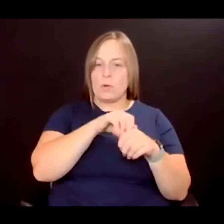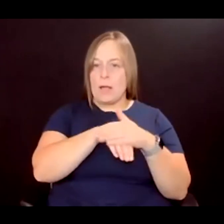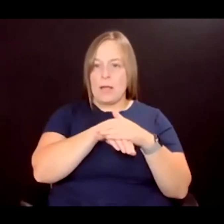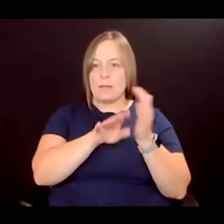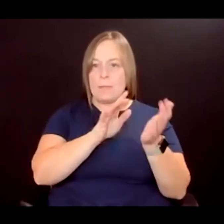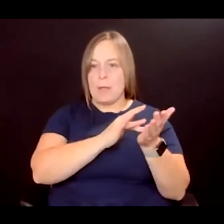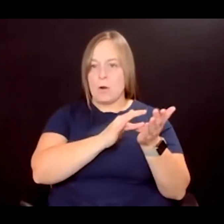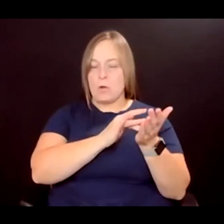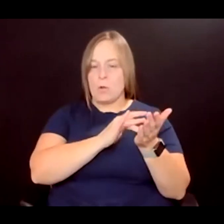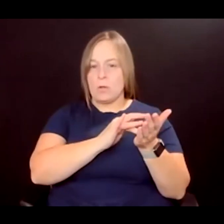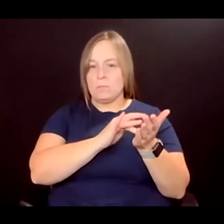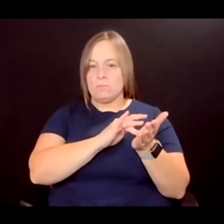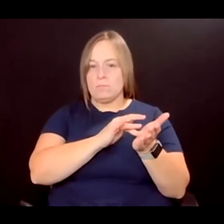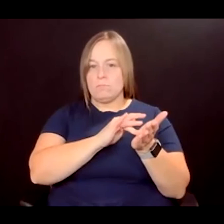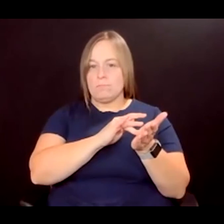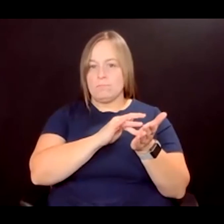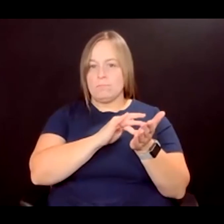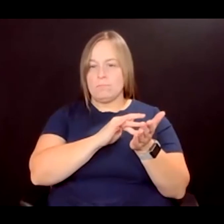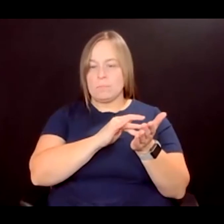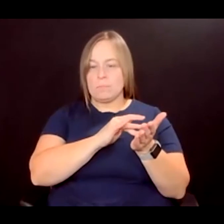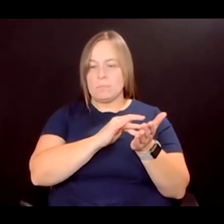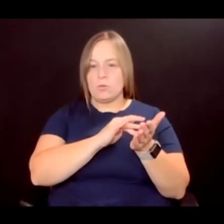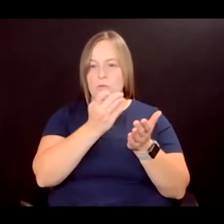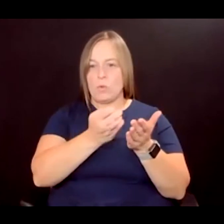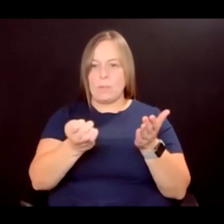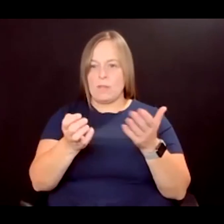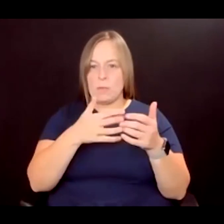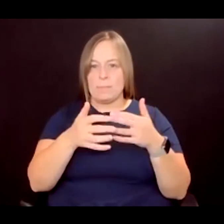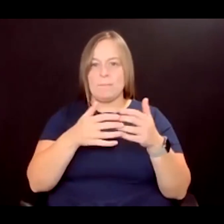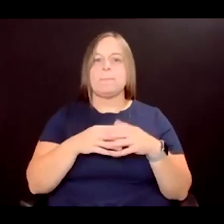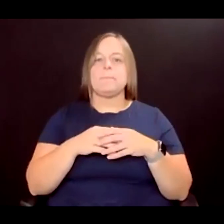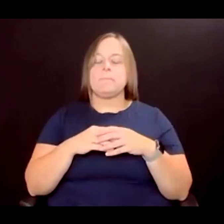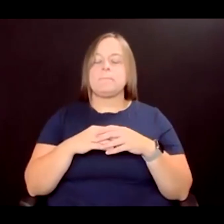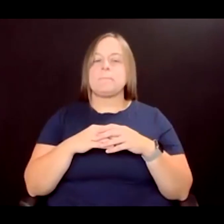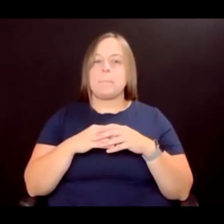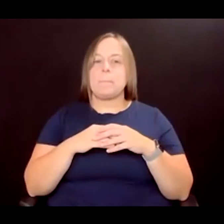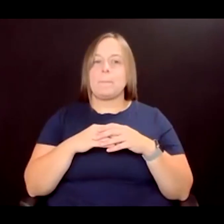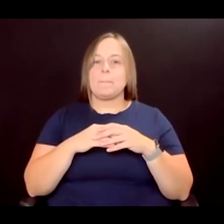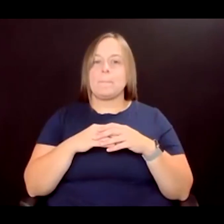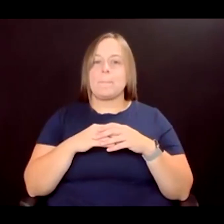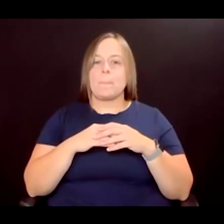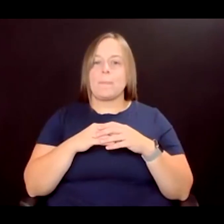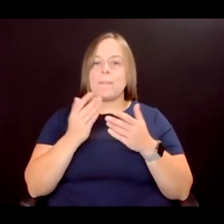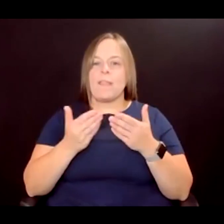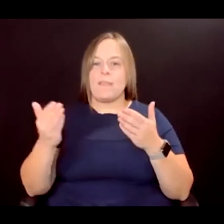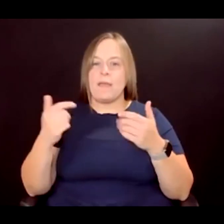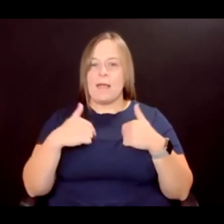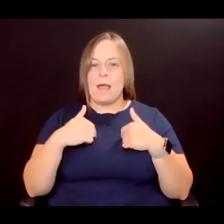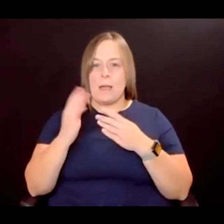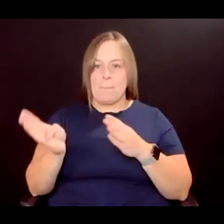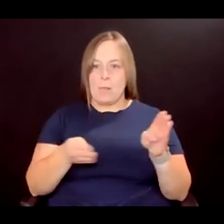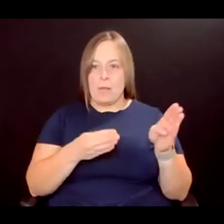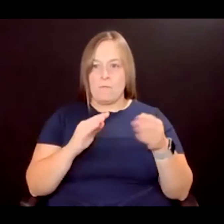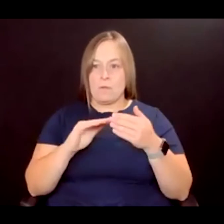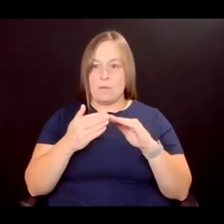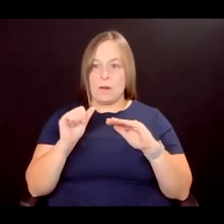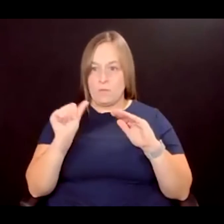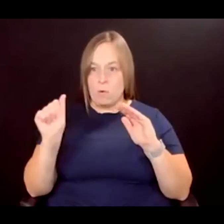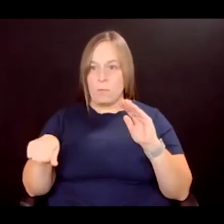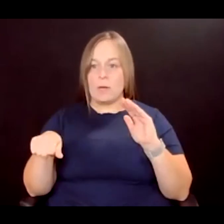or, at least further education, in the medical community, as well as with